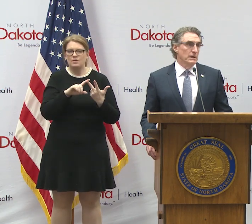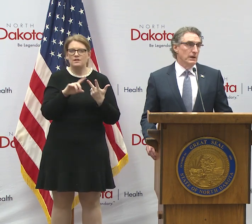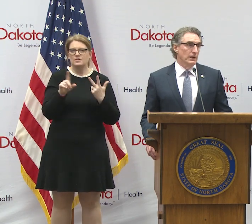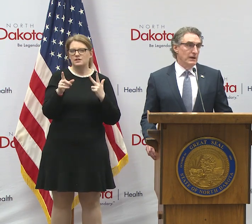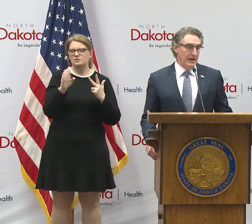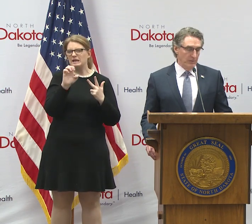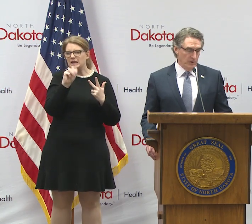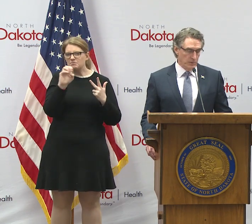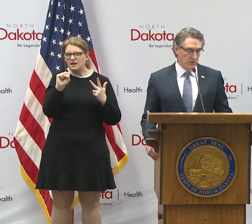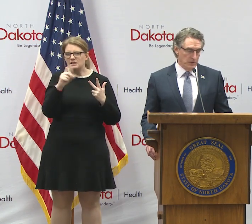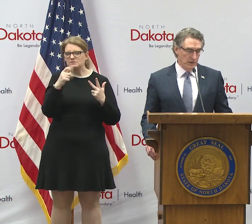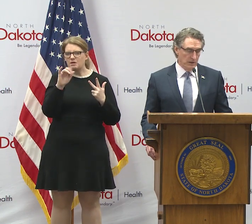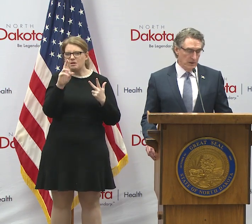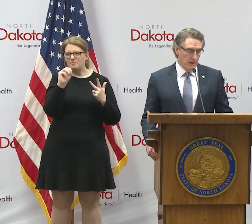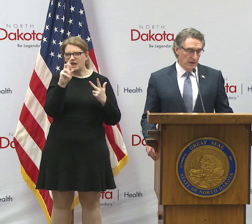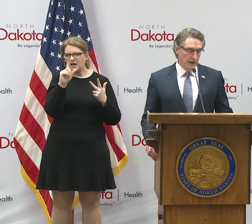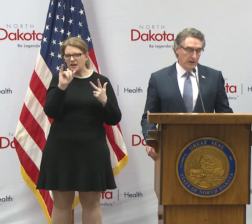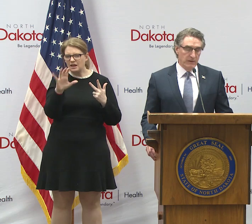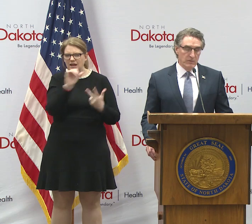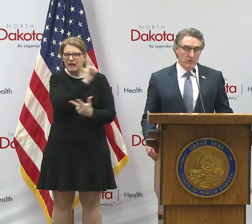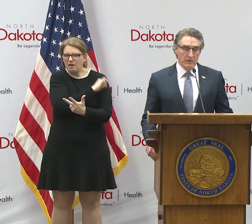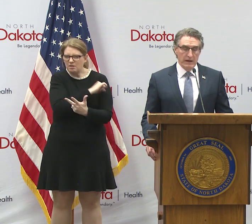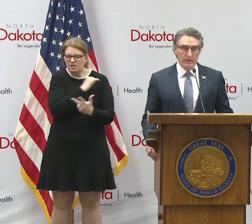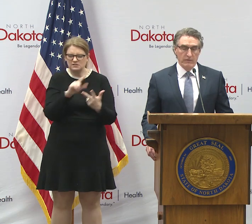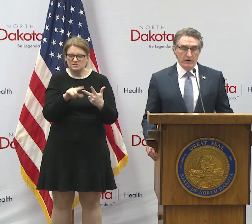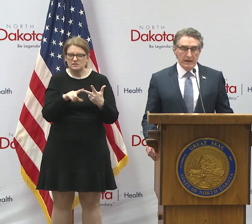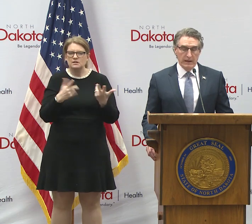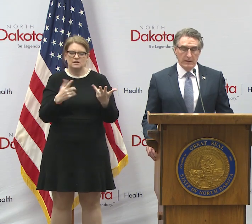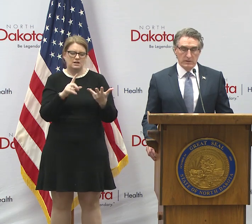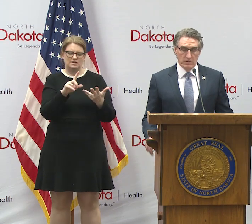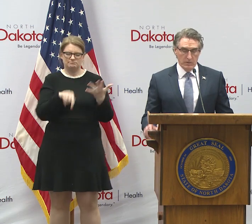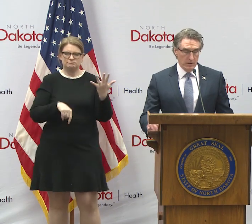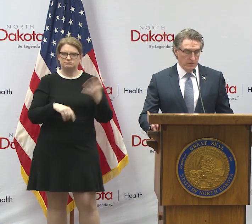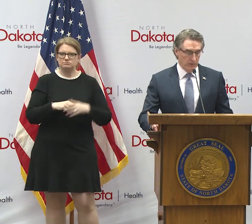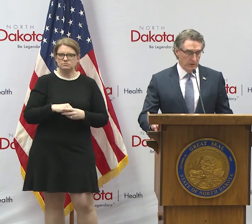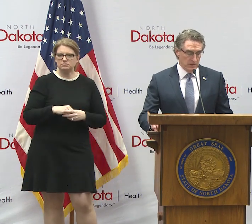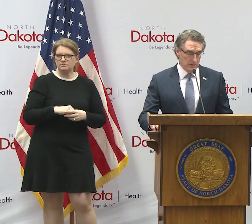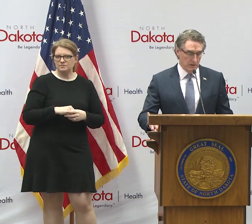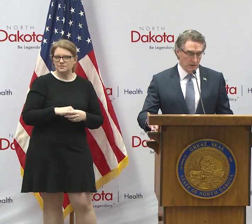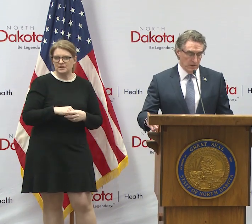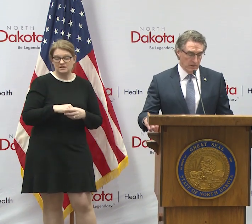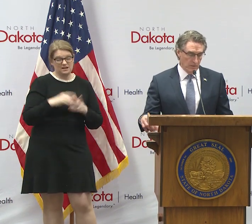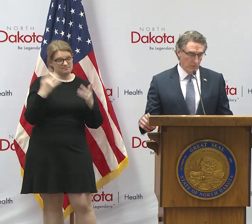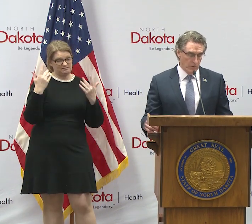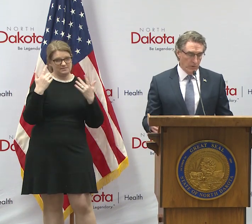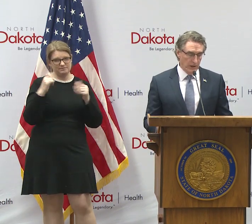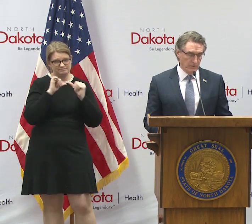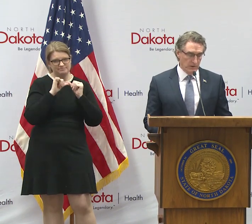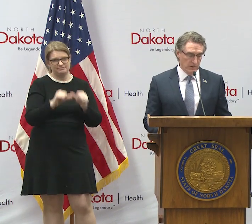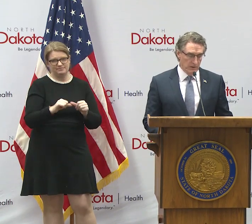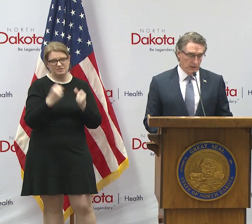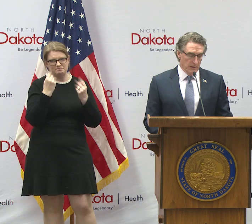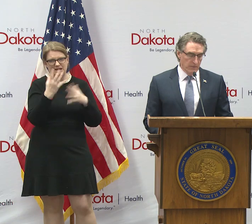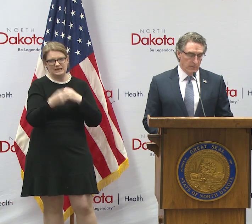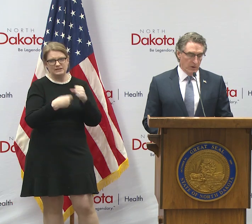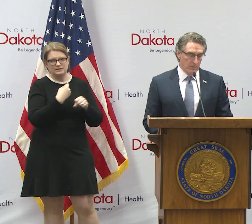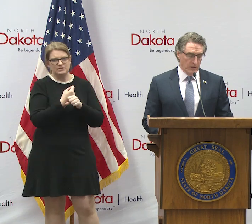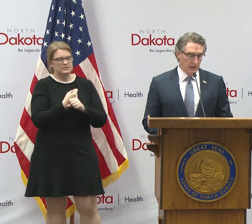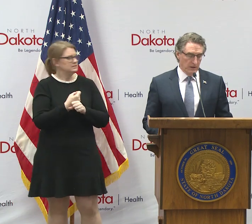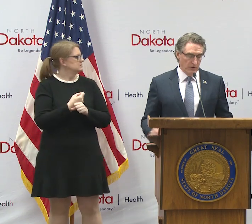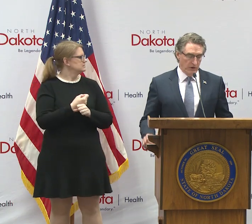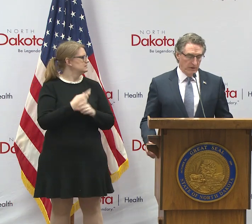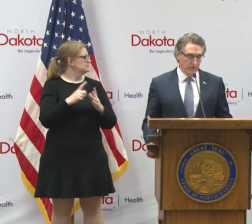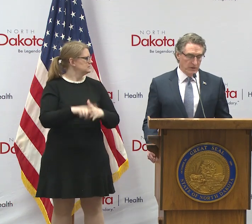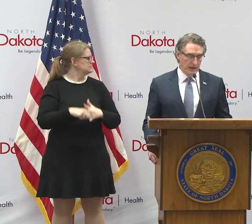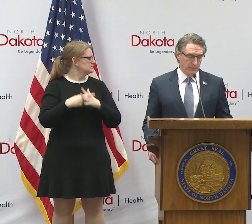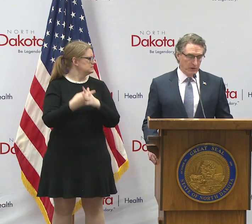responders, ambulance personnel, and they've been doing that for decades. So please, we'll bring up to the podium to